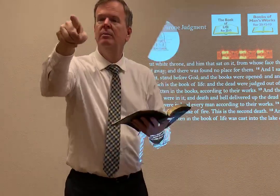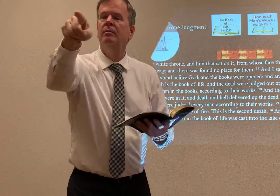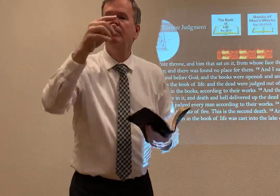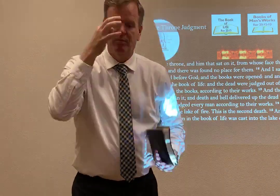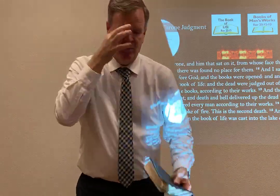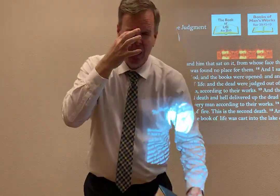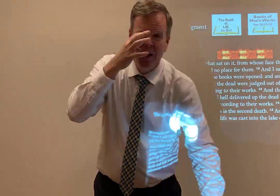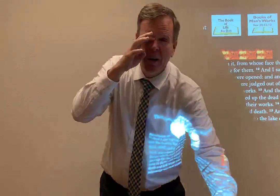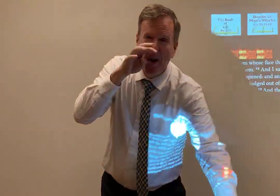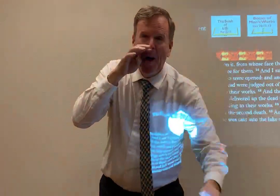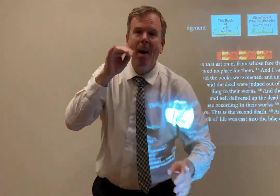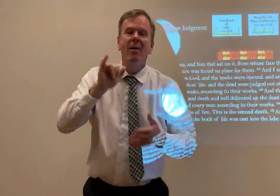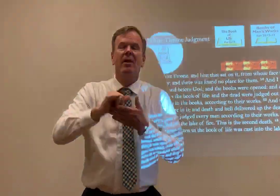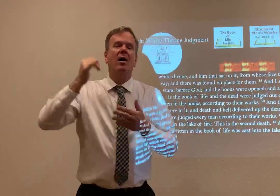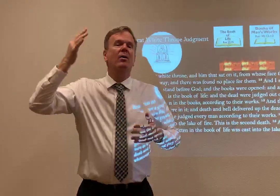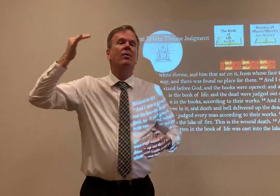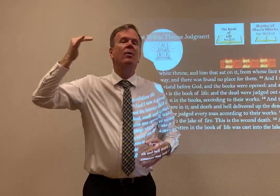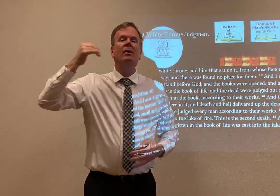Someone was saying something.